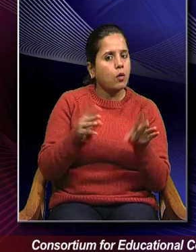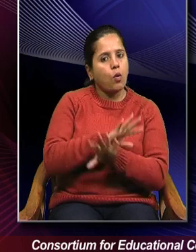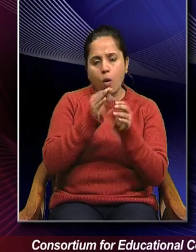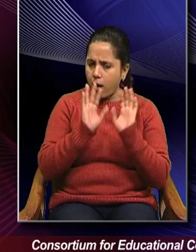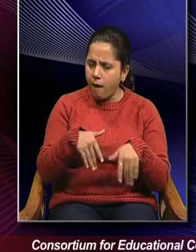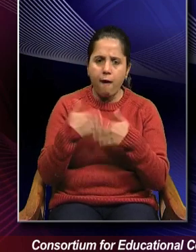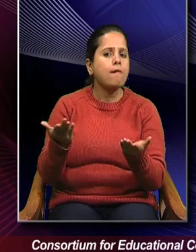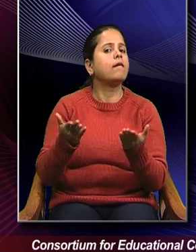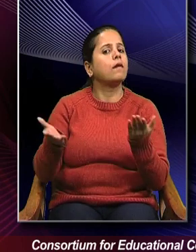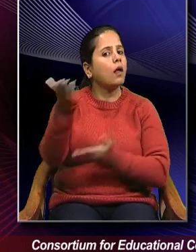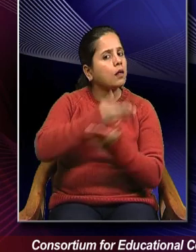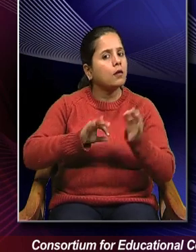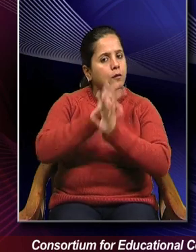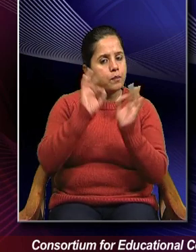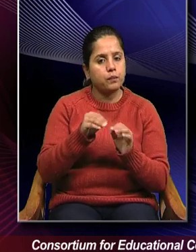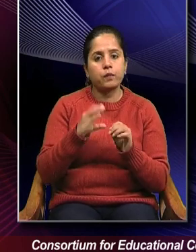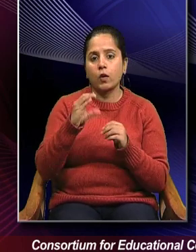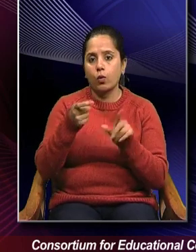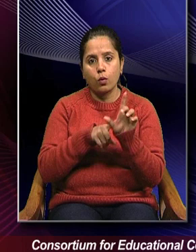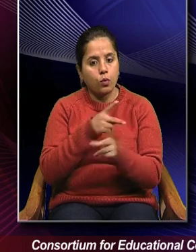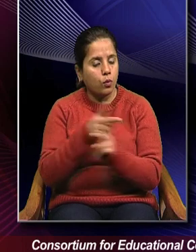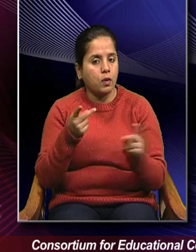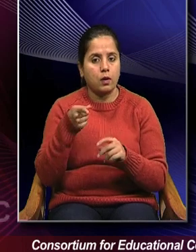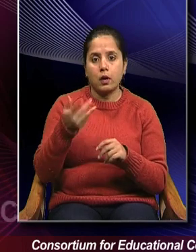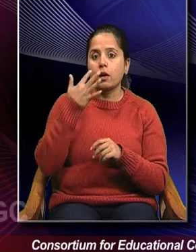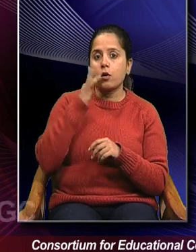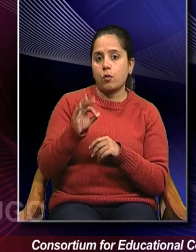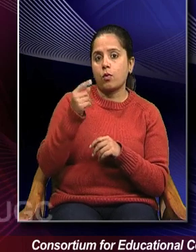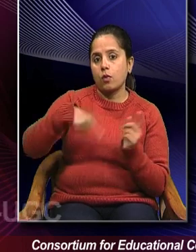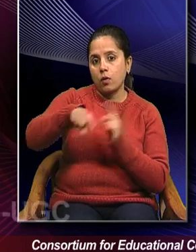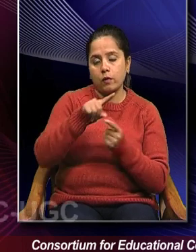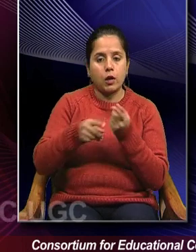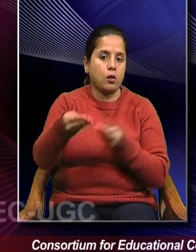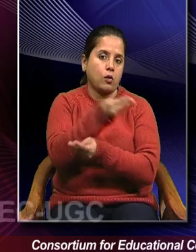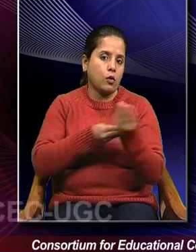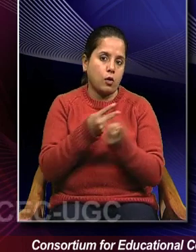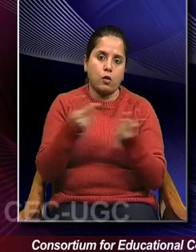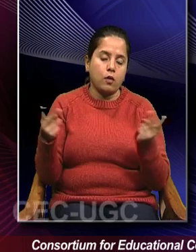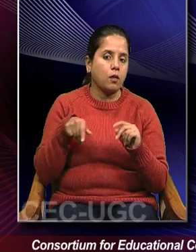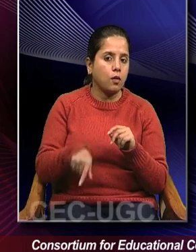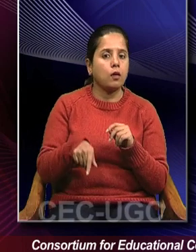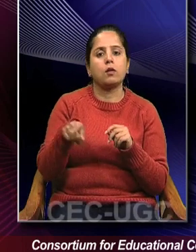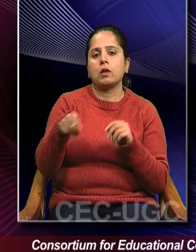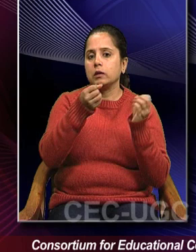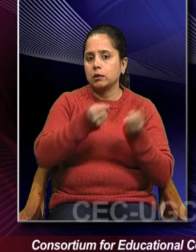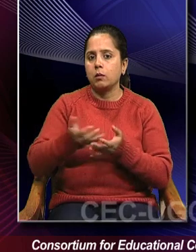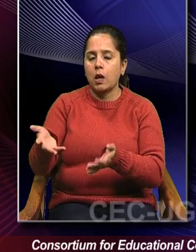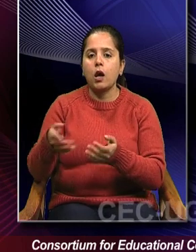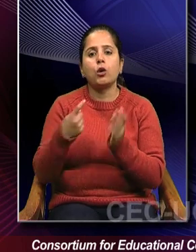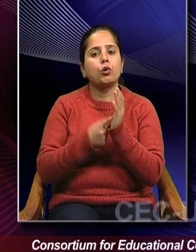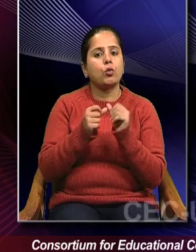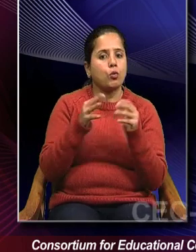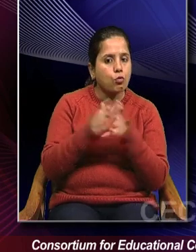And colonies, they were also crucial to the British economy, as they supplied raw materials and